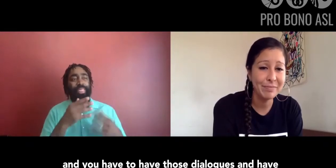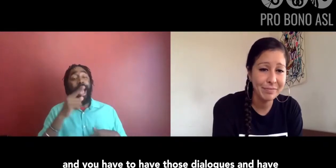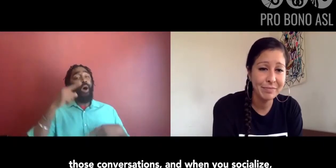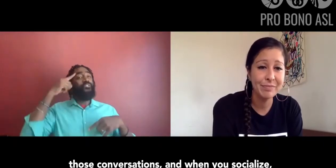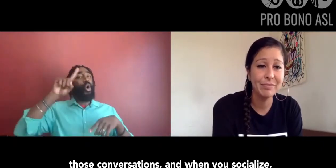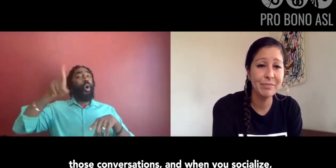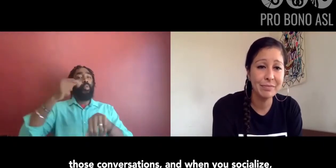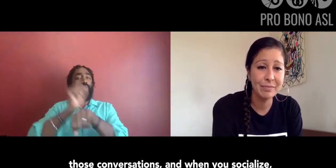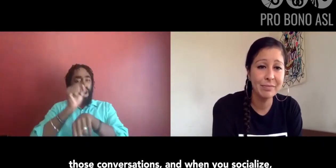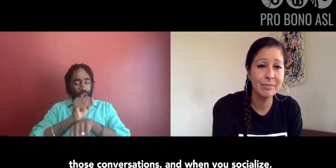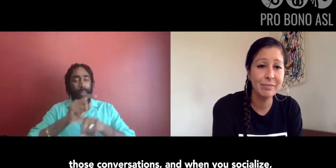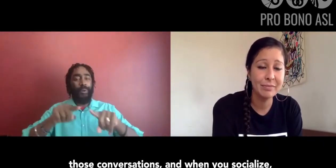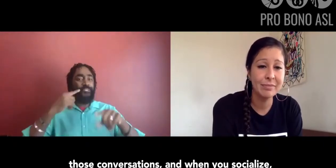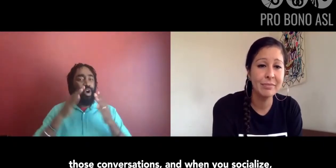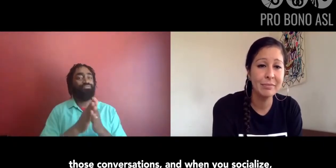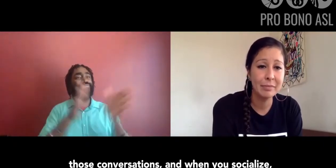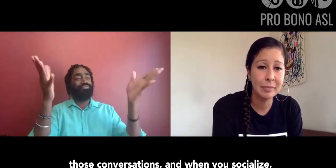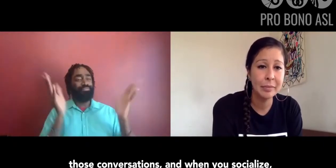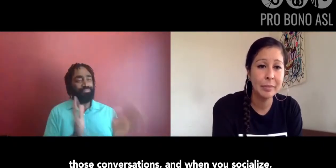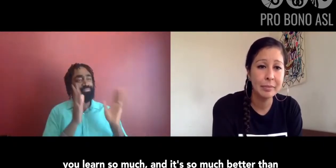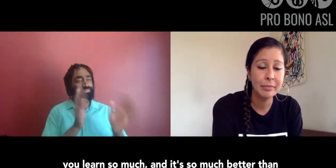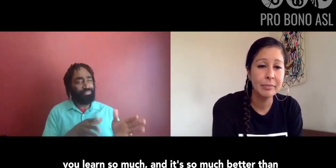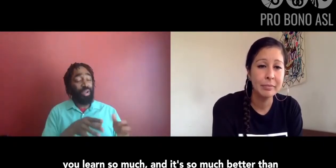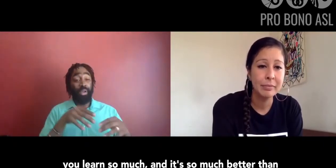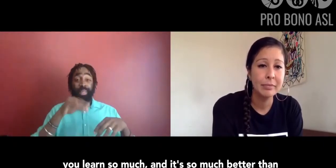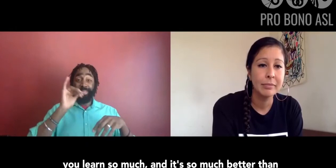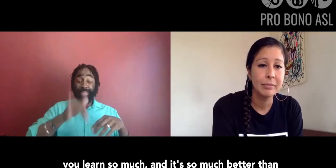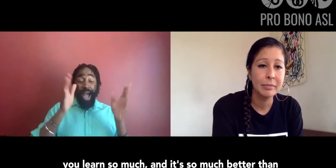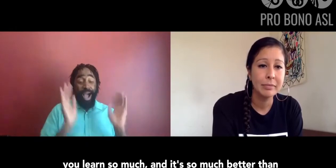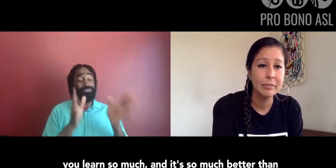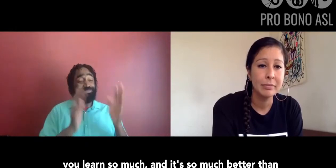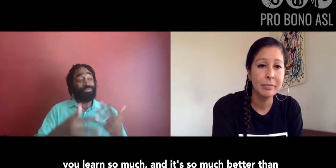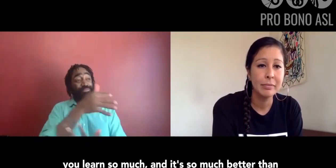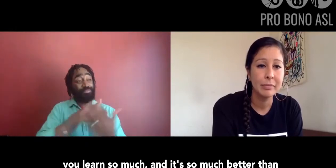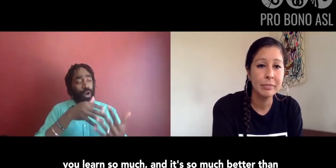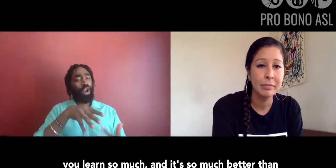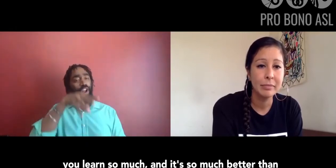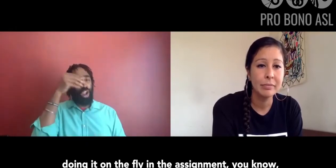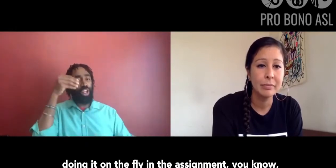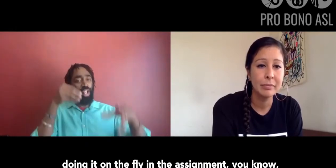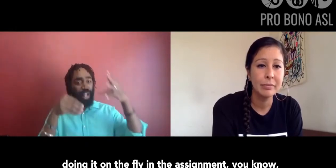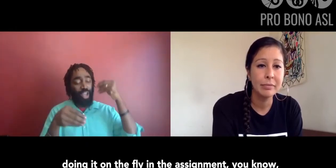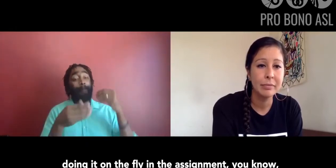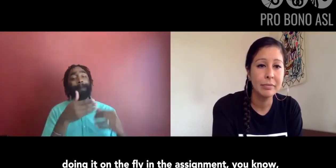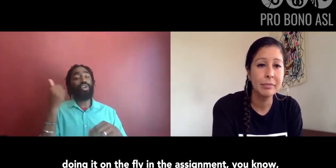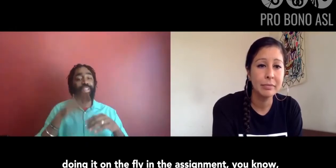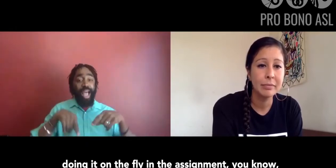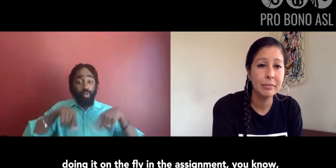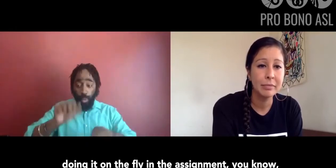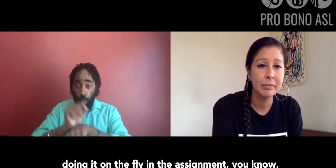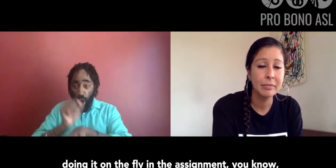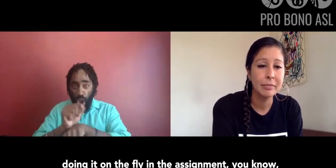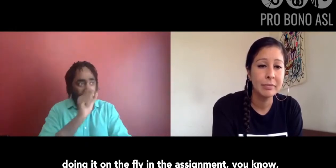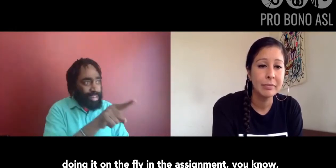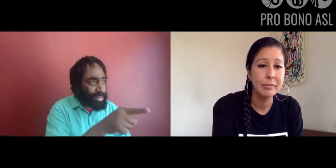dialogues and have those conversations. And when you socialize, you learn so much. And it's so much better than doing it on the fly in the